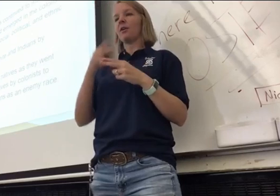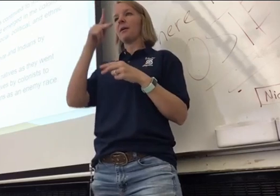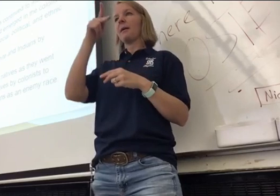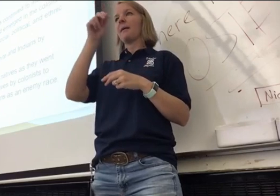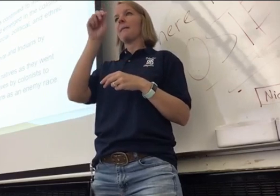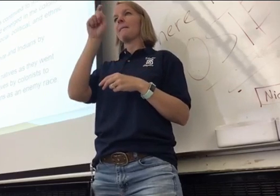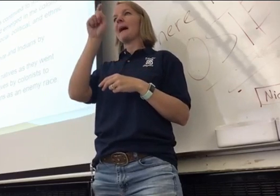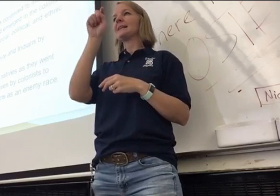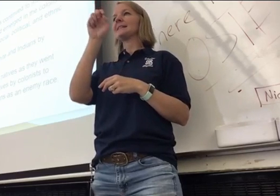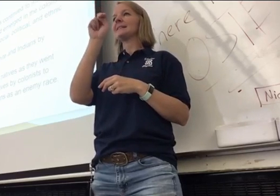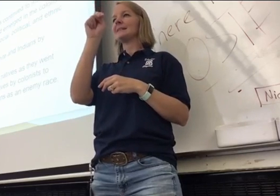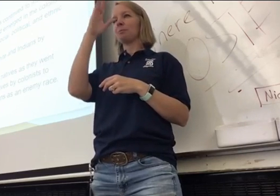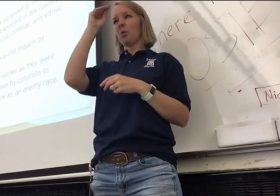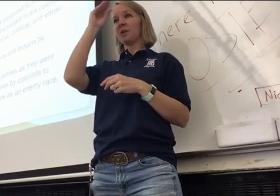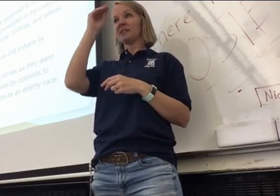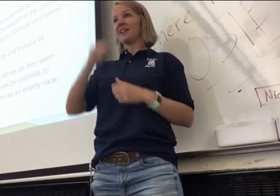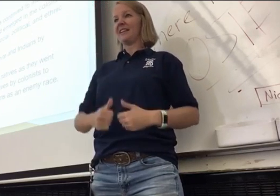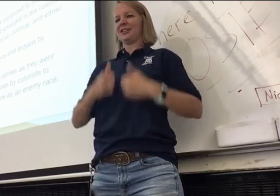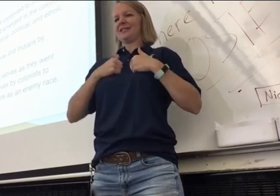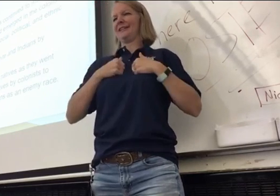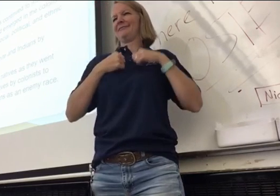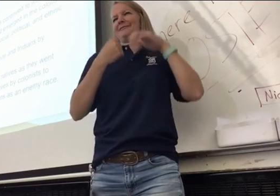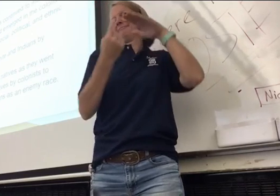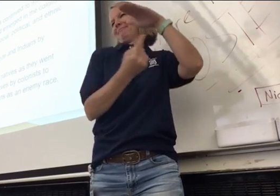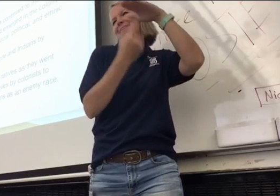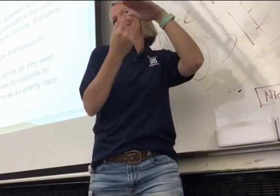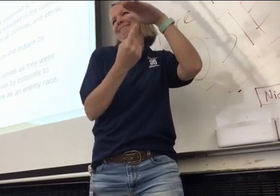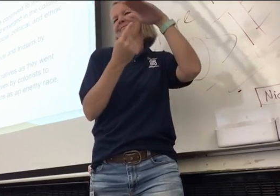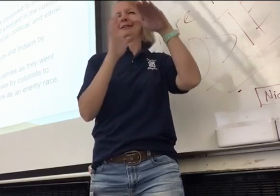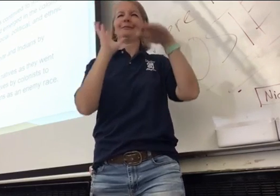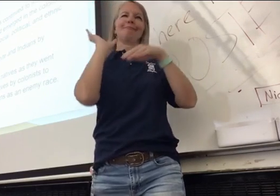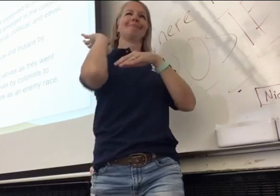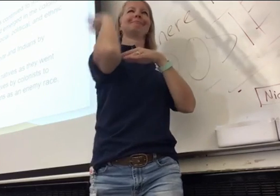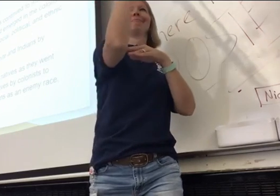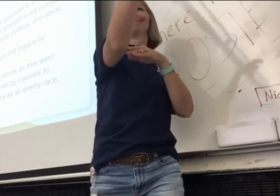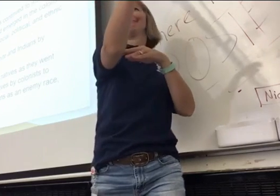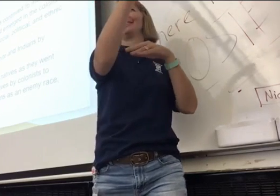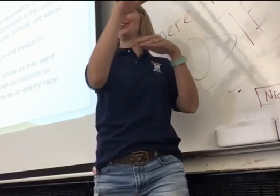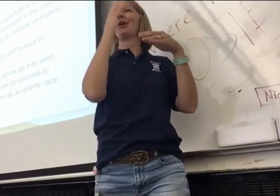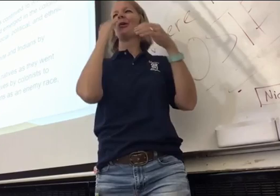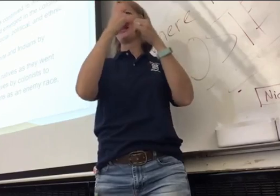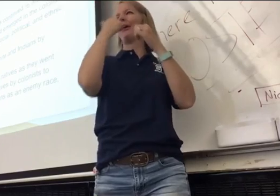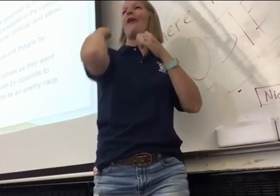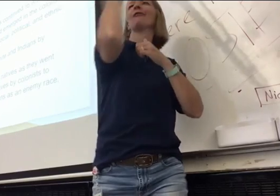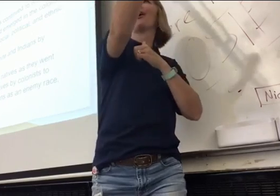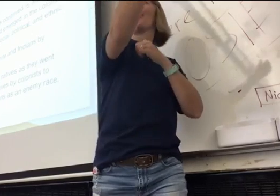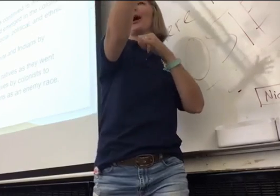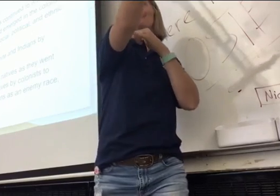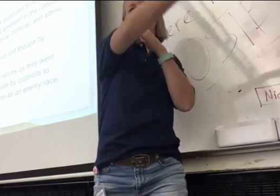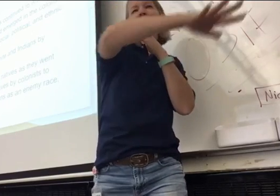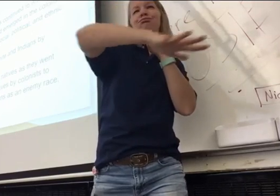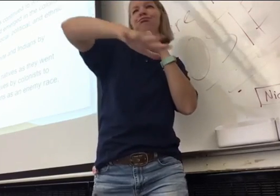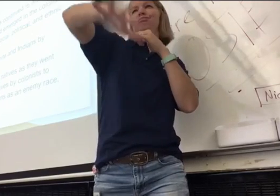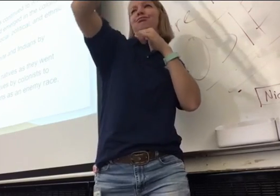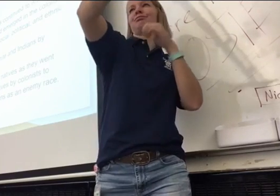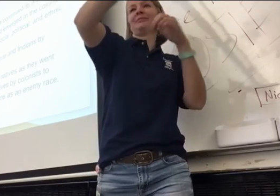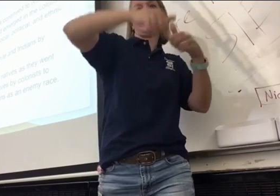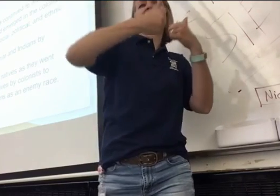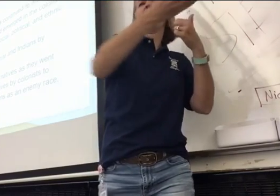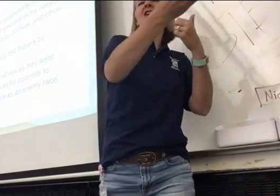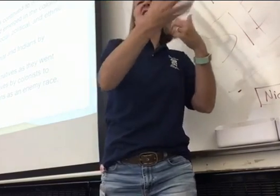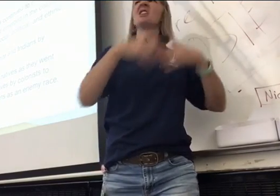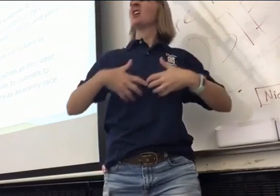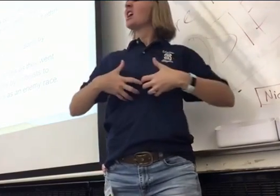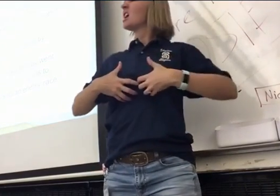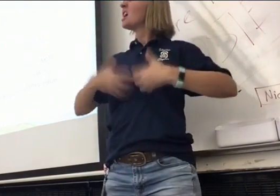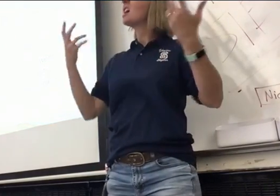Boys. They live out in the middle of nowhere, right? Out in the rural environments like Tooele or Vernal or whatever it could be. And they're angry about